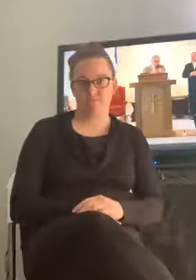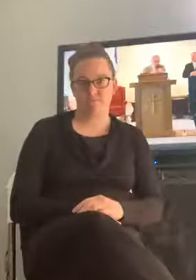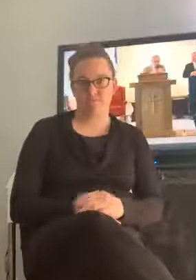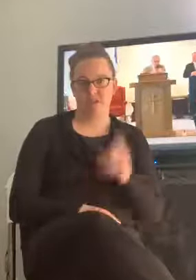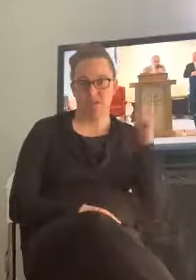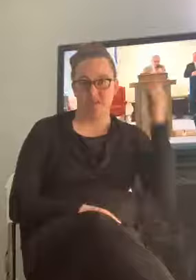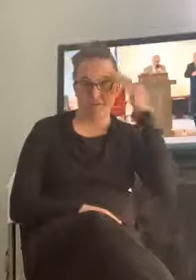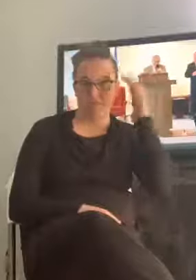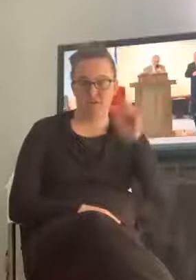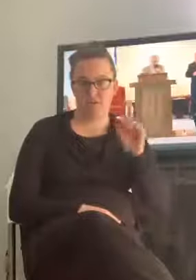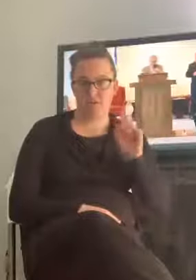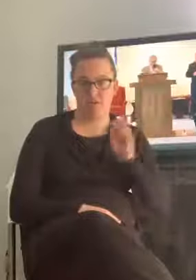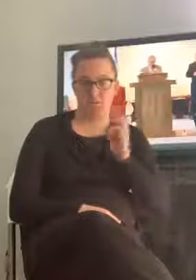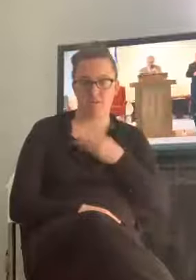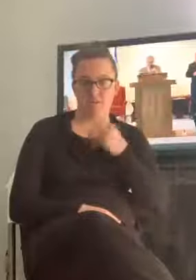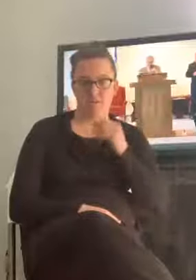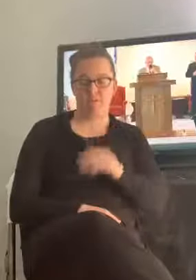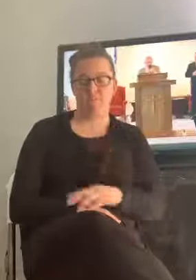knows where we are.